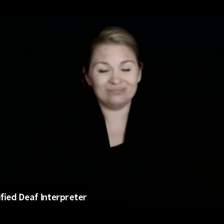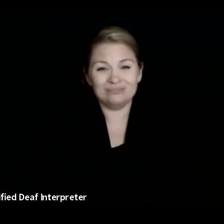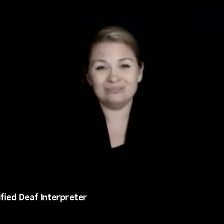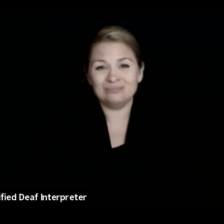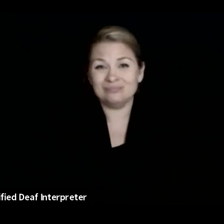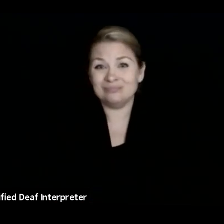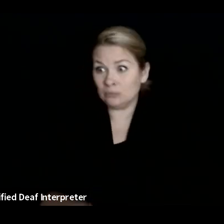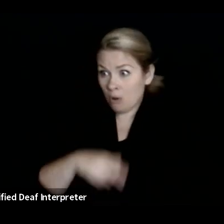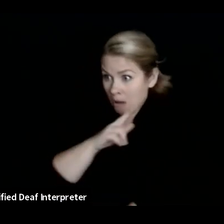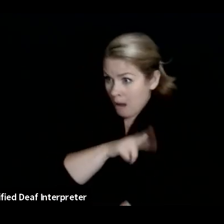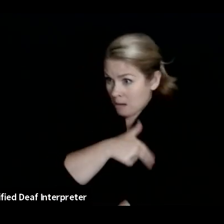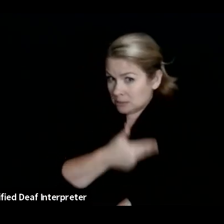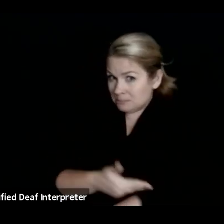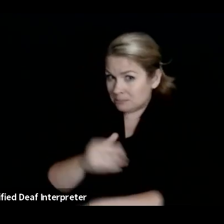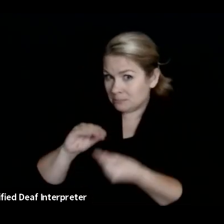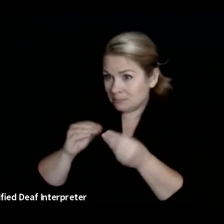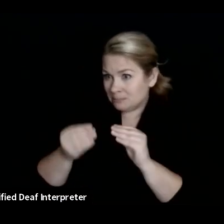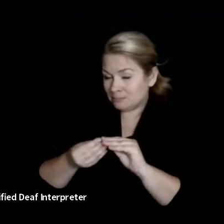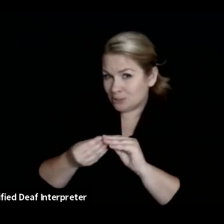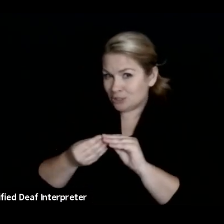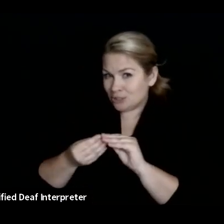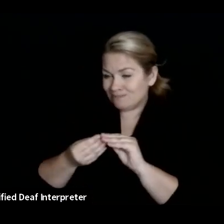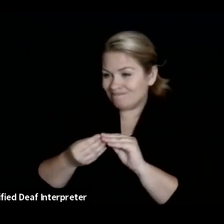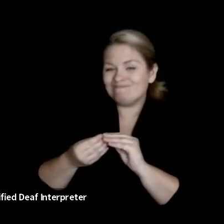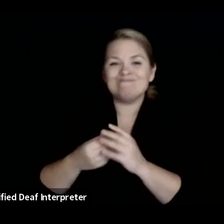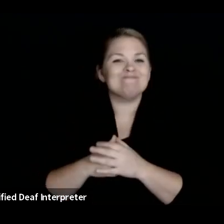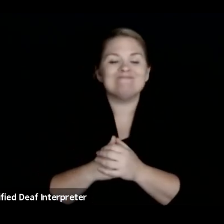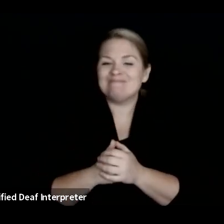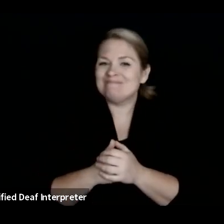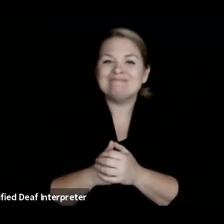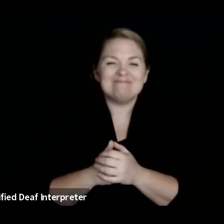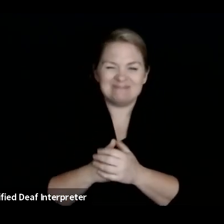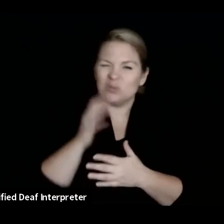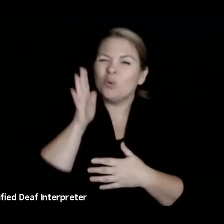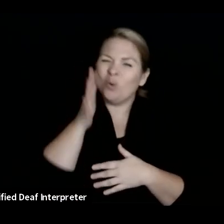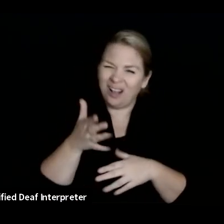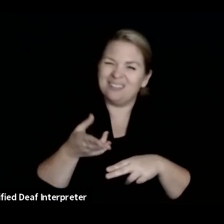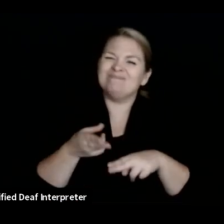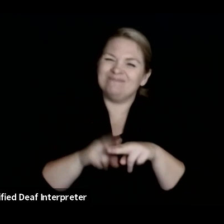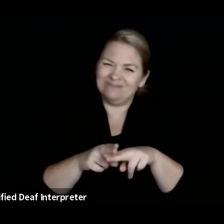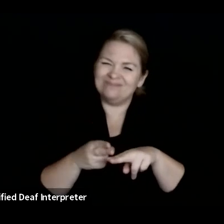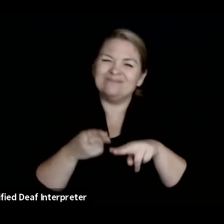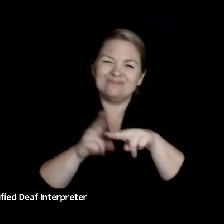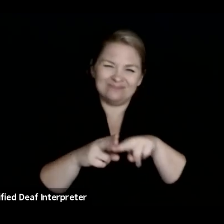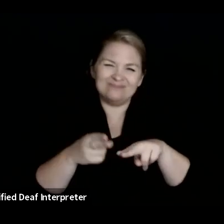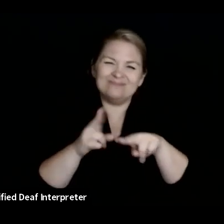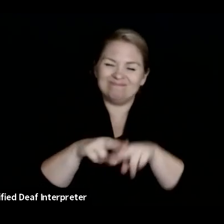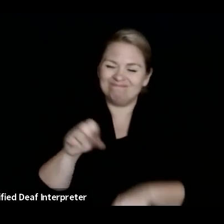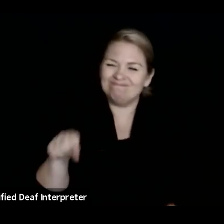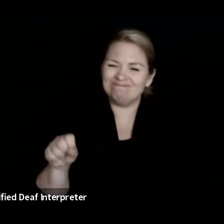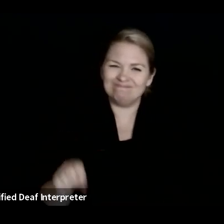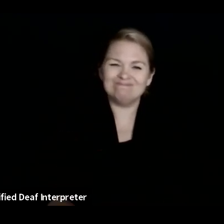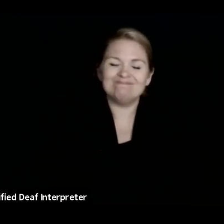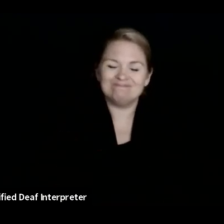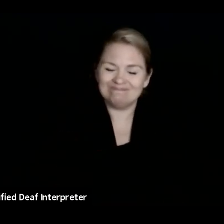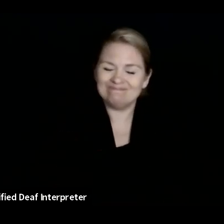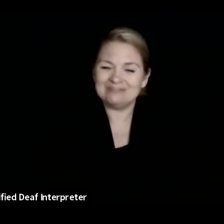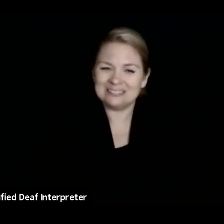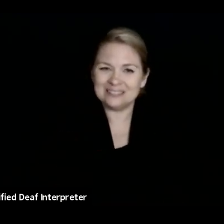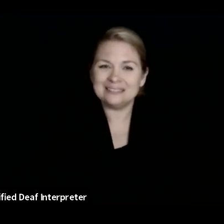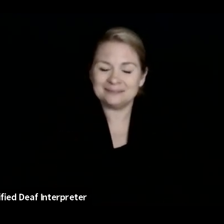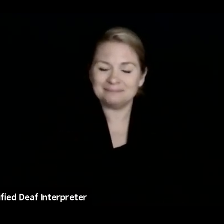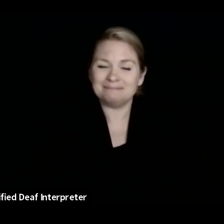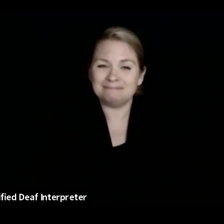going to continue to increase. I think it's just the ripple effect of the cases that we've been seeing